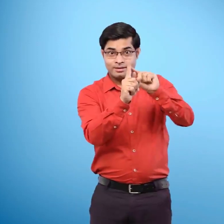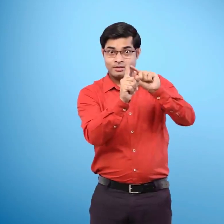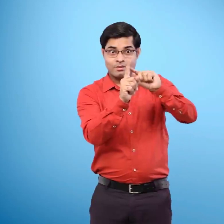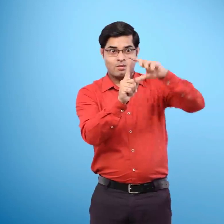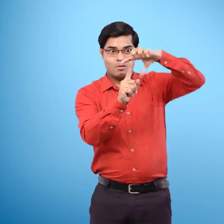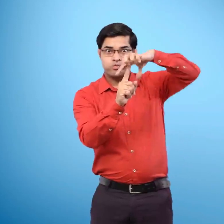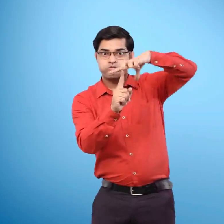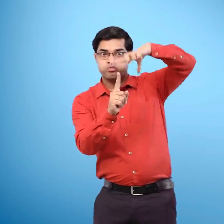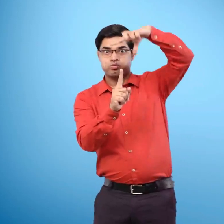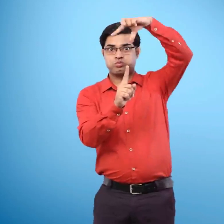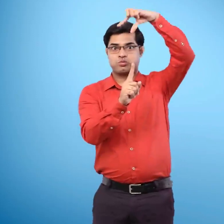stem.